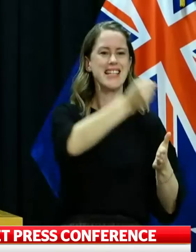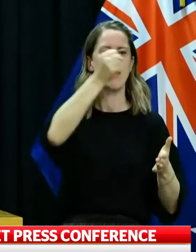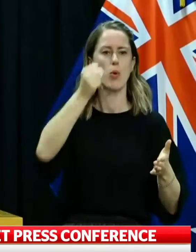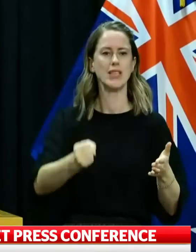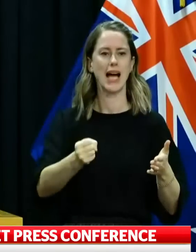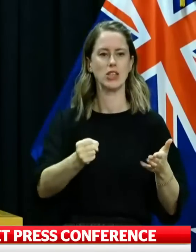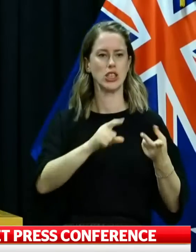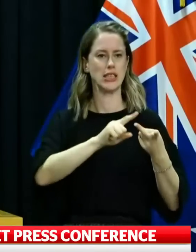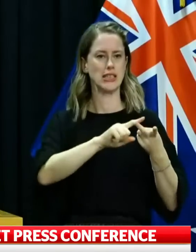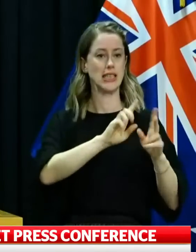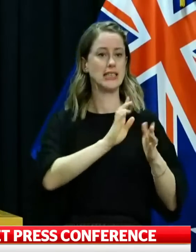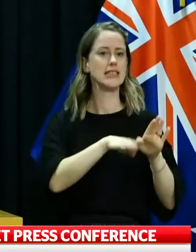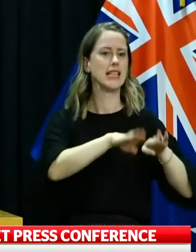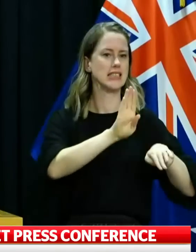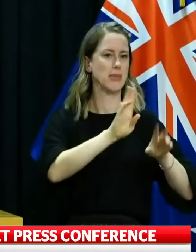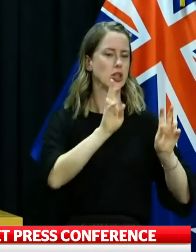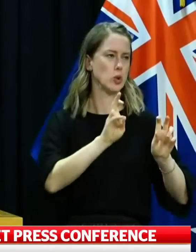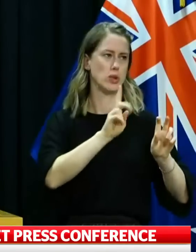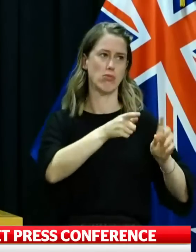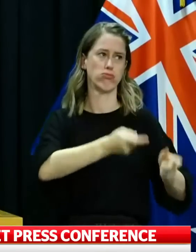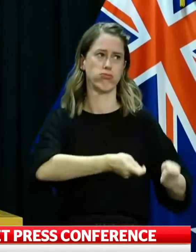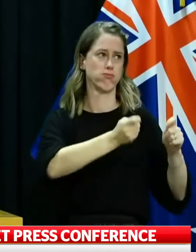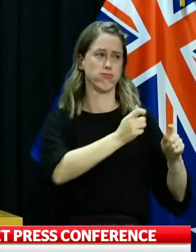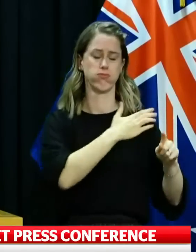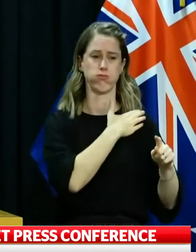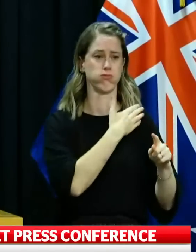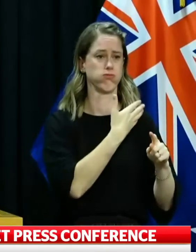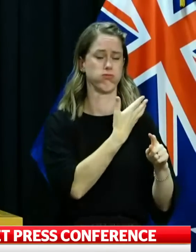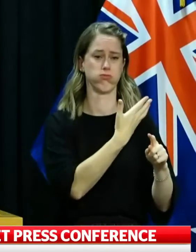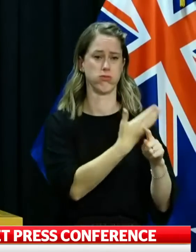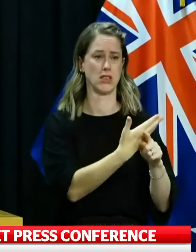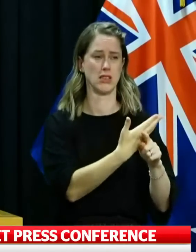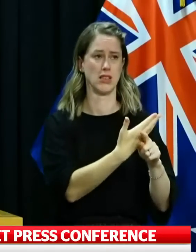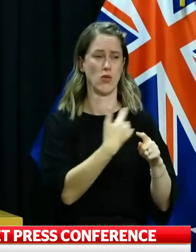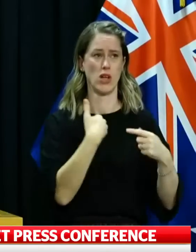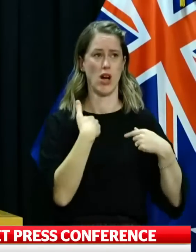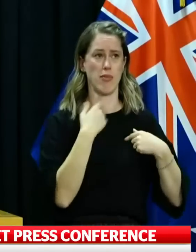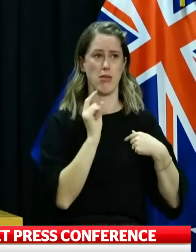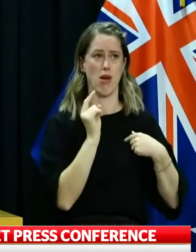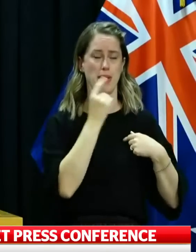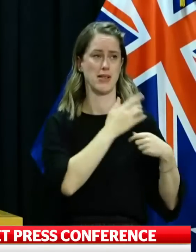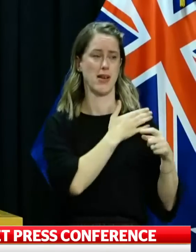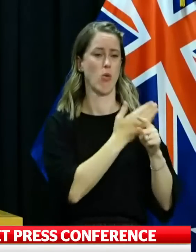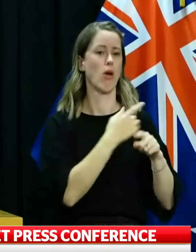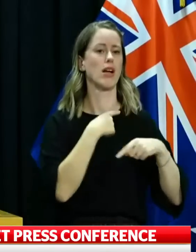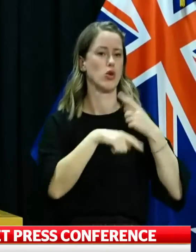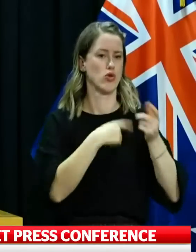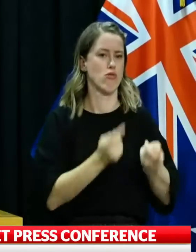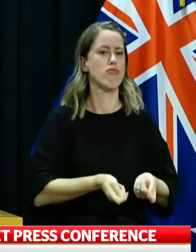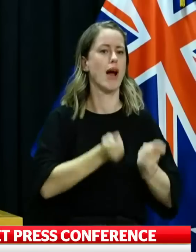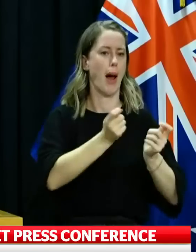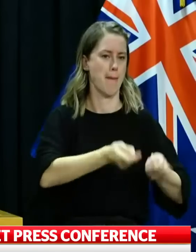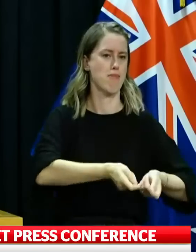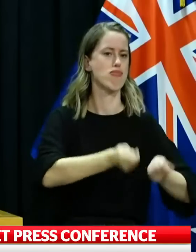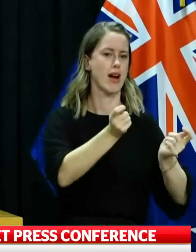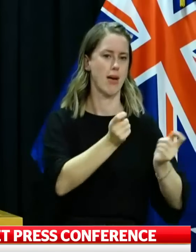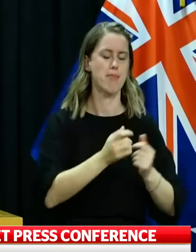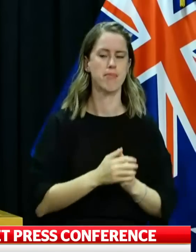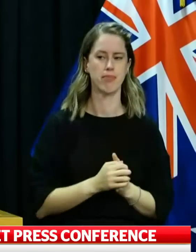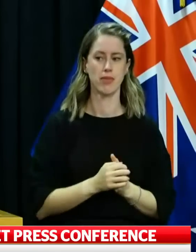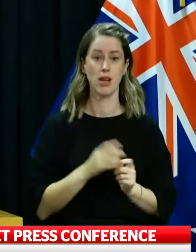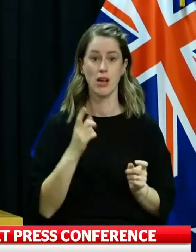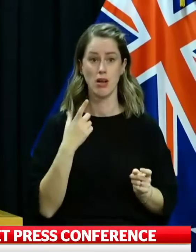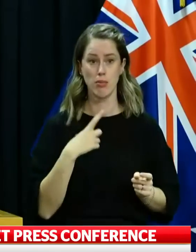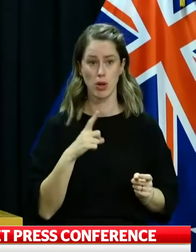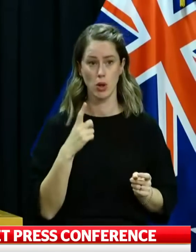citizenship issues have been on the table throughout my time in office and will continue to be an issue that we raise. Because